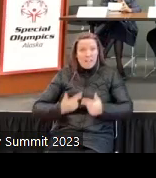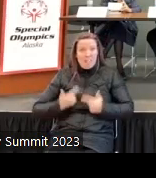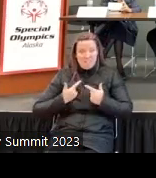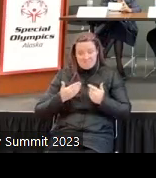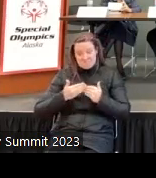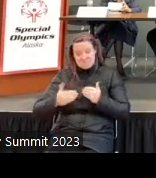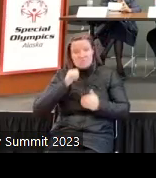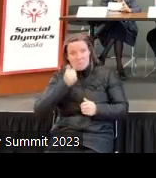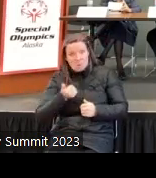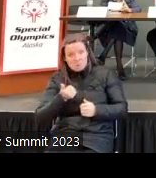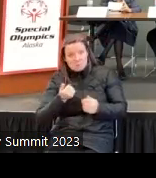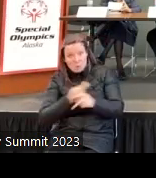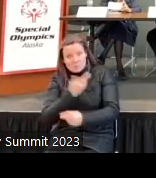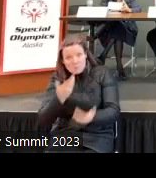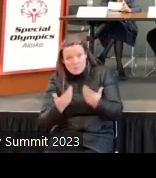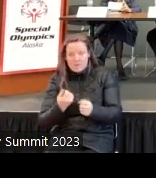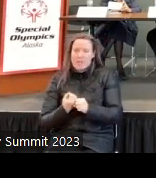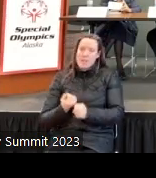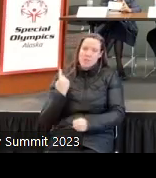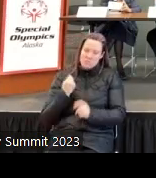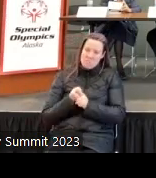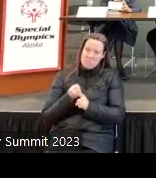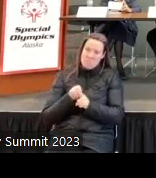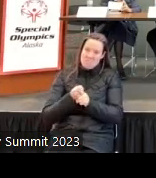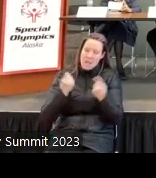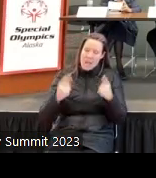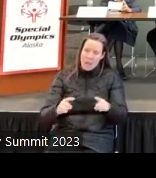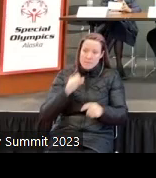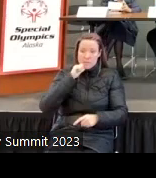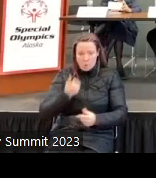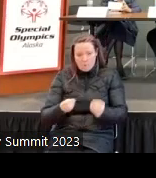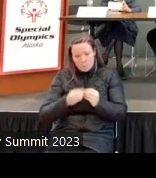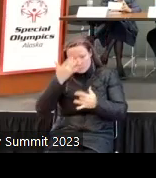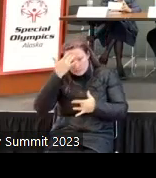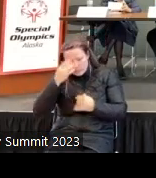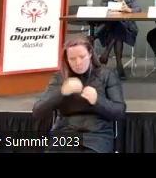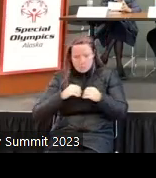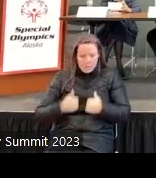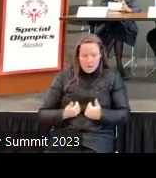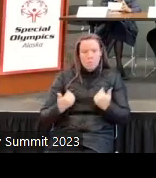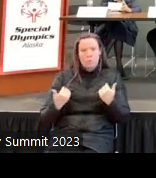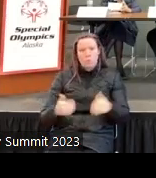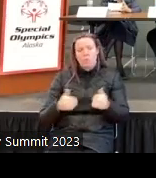I've had that lesson. Last year was filled with that lesson. So,